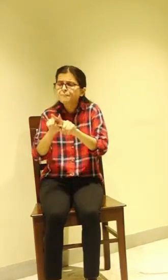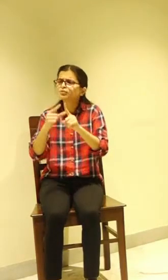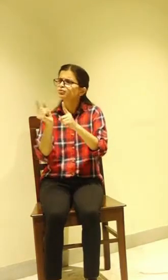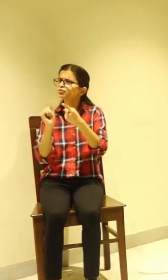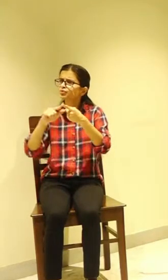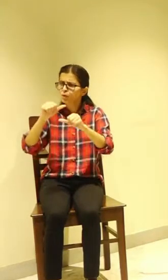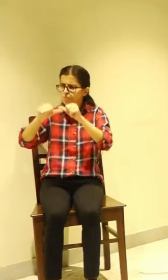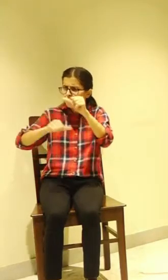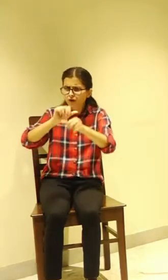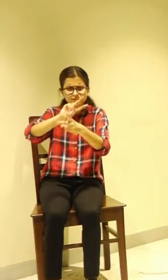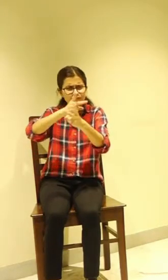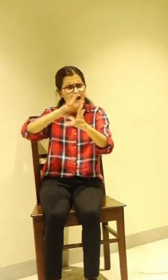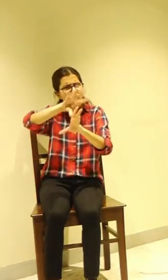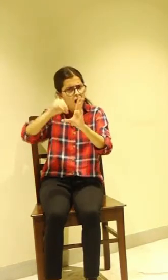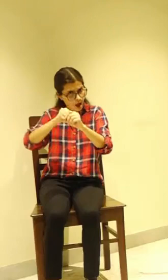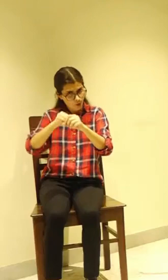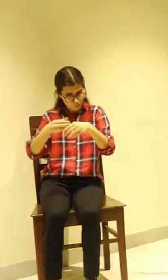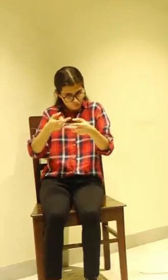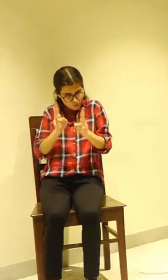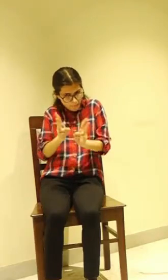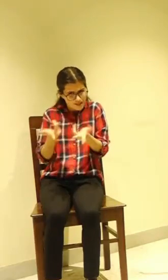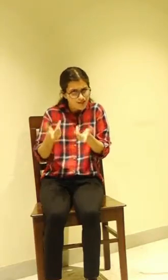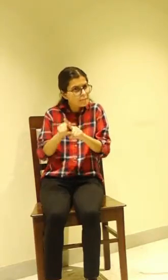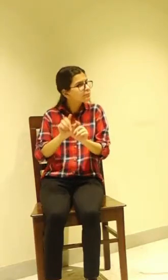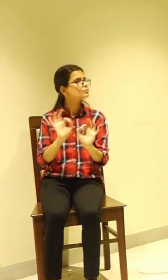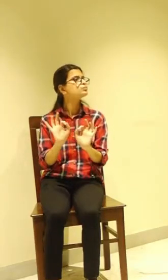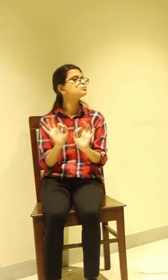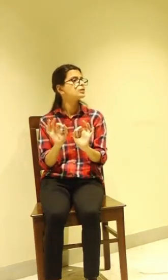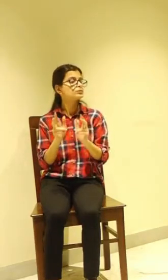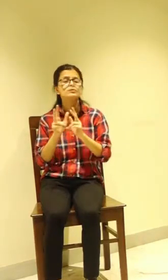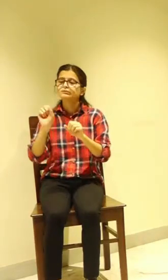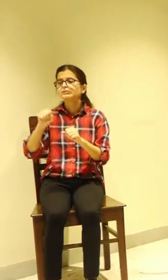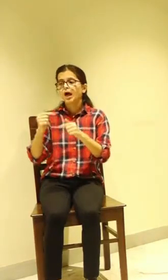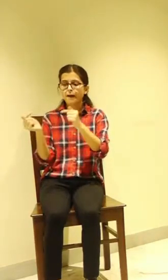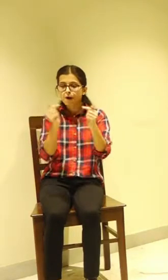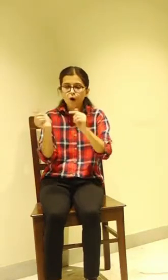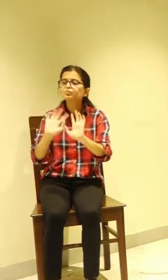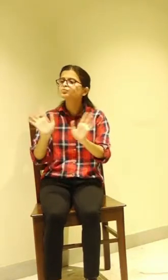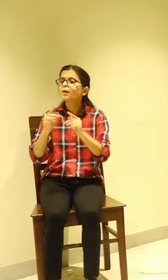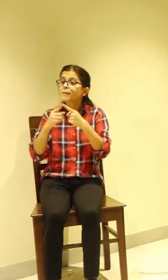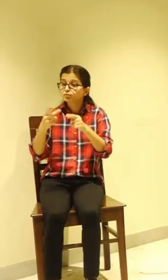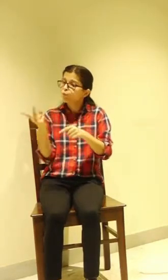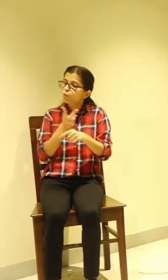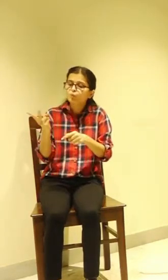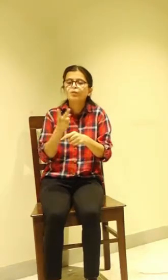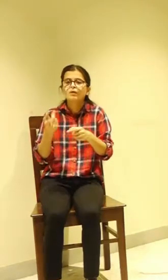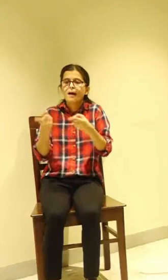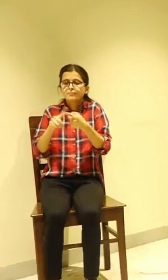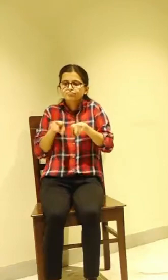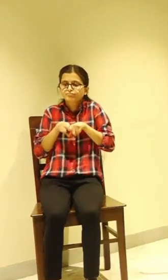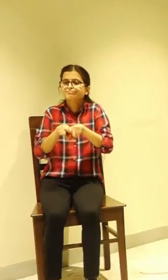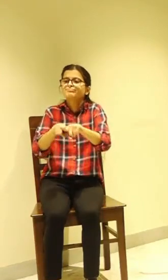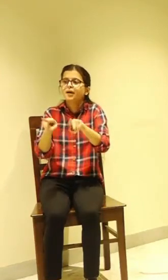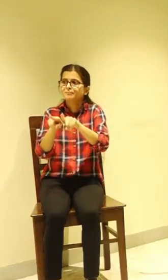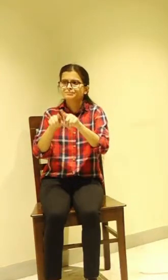and proportionality have a lot in common? No, I think they are not opposed, but in fact they both have to go together, because proportionality